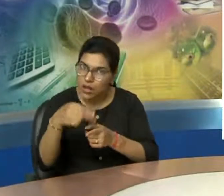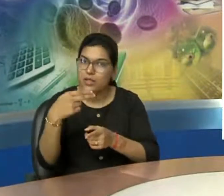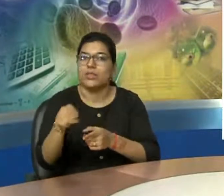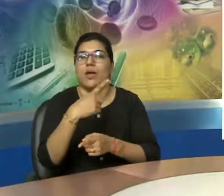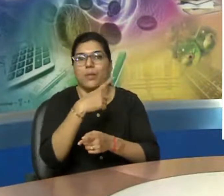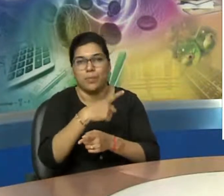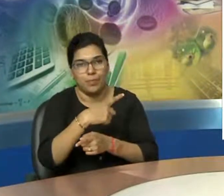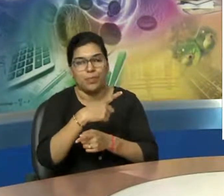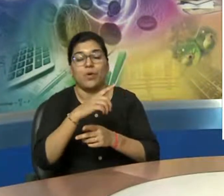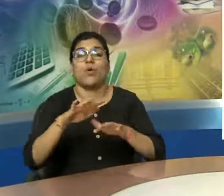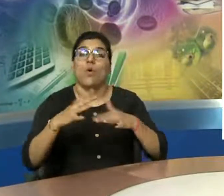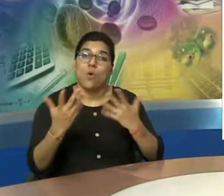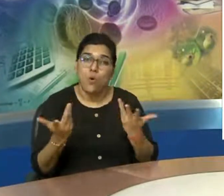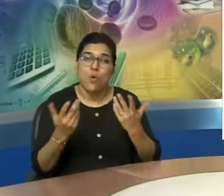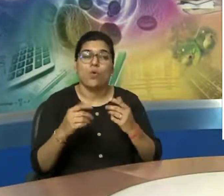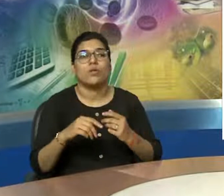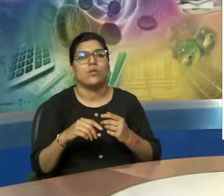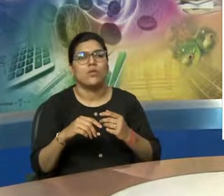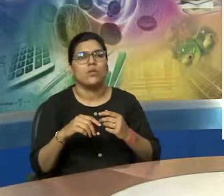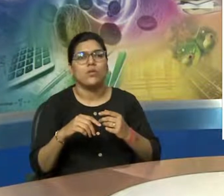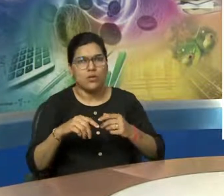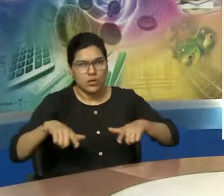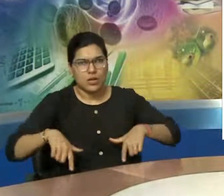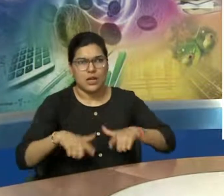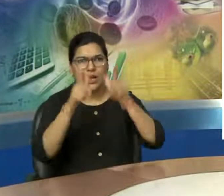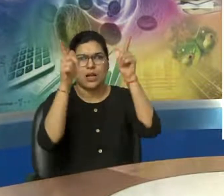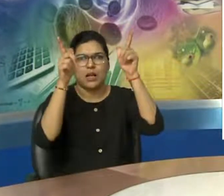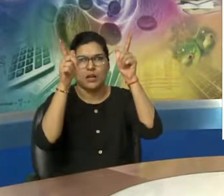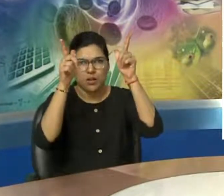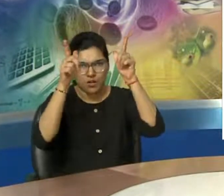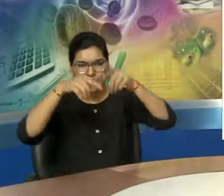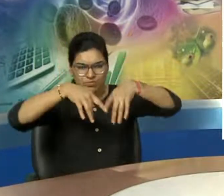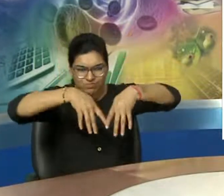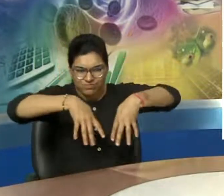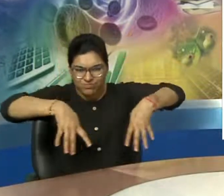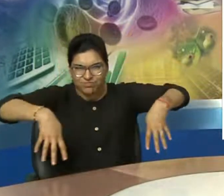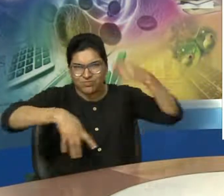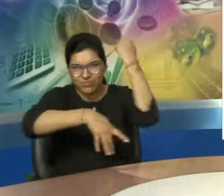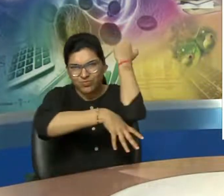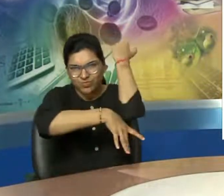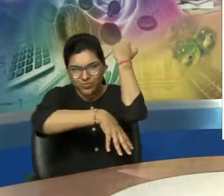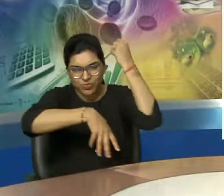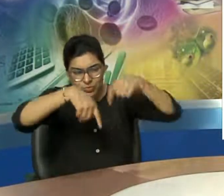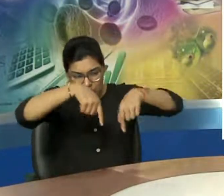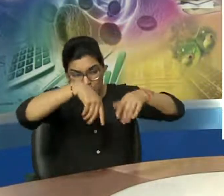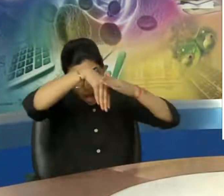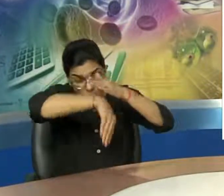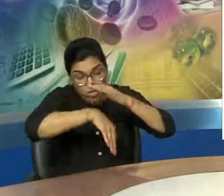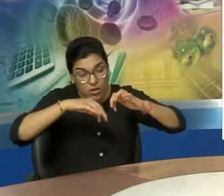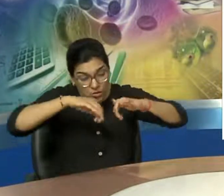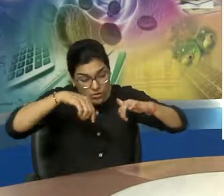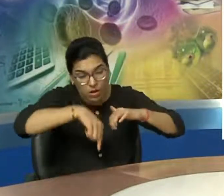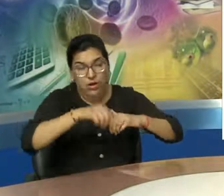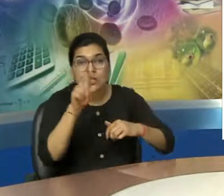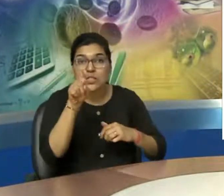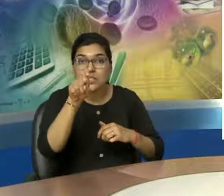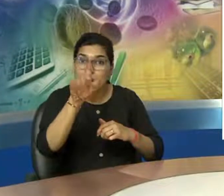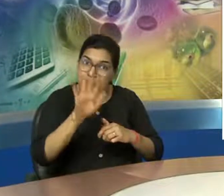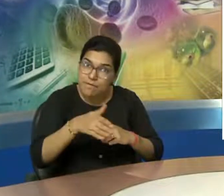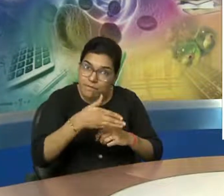Sometimes they are too small that they cannot be seen with our naked eyes, and sometimes they are not that